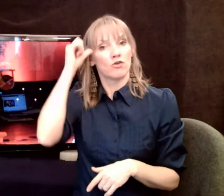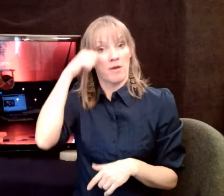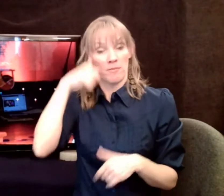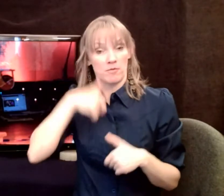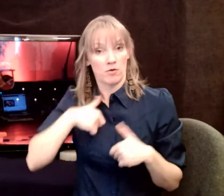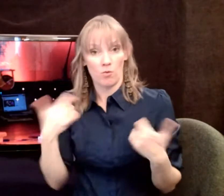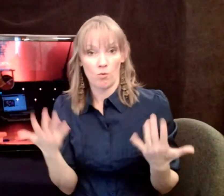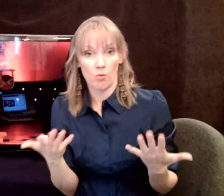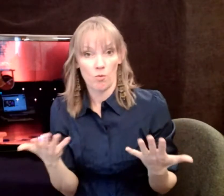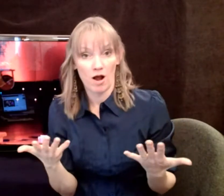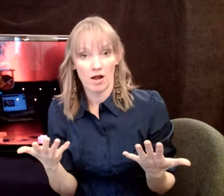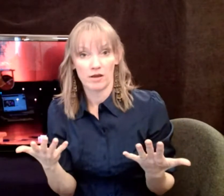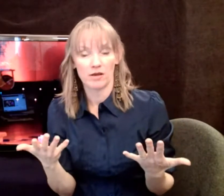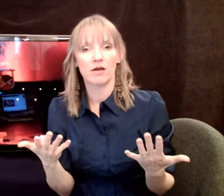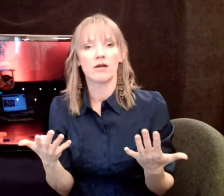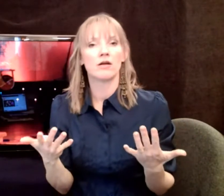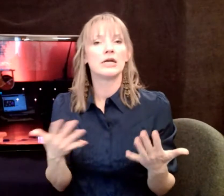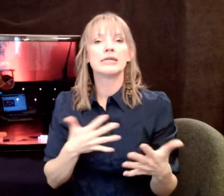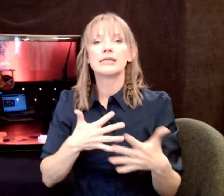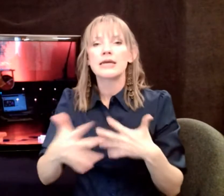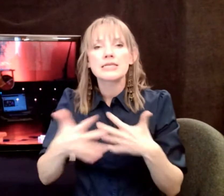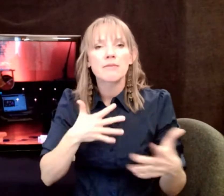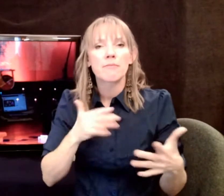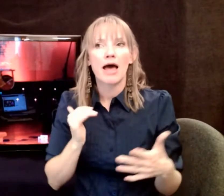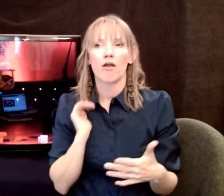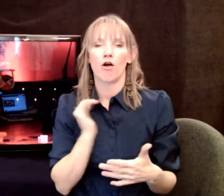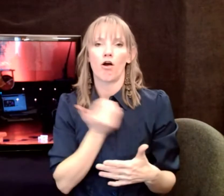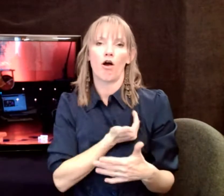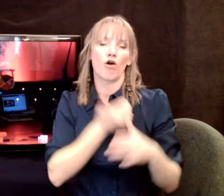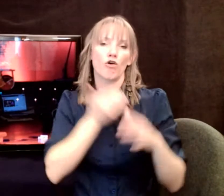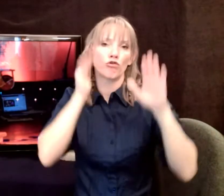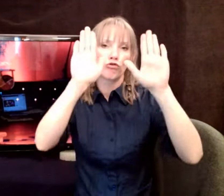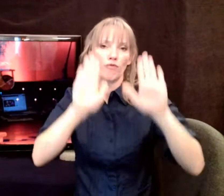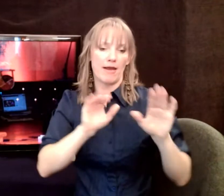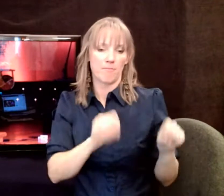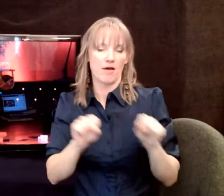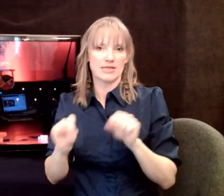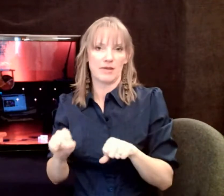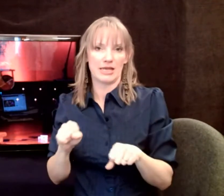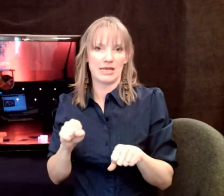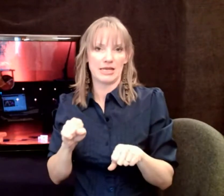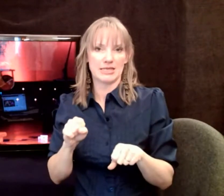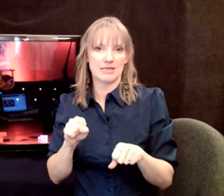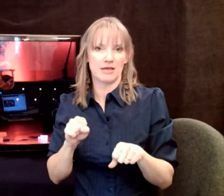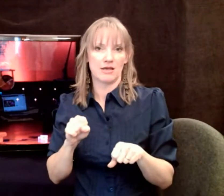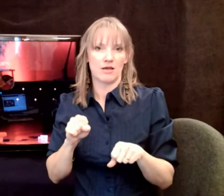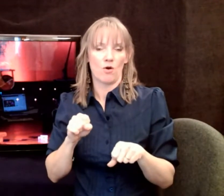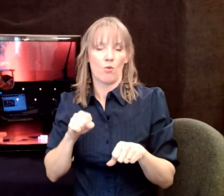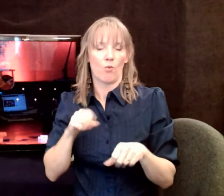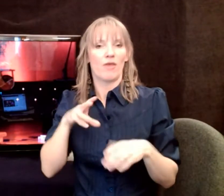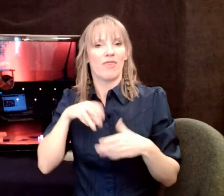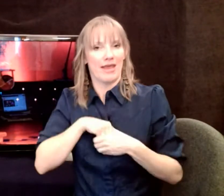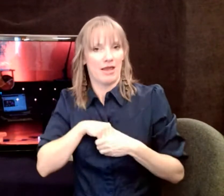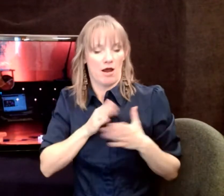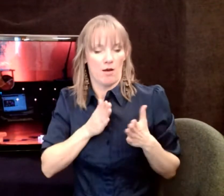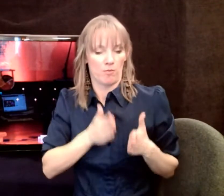no matter what great possibilities have been born within someone, everyone has the choice to say yes